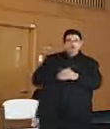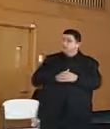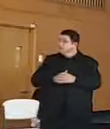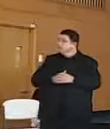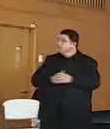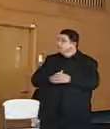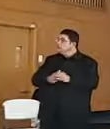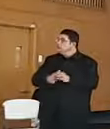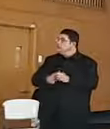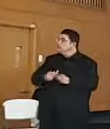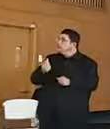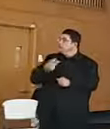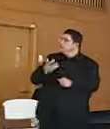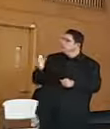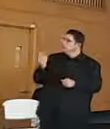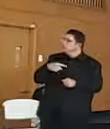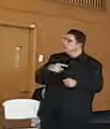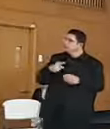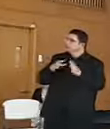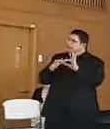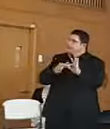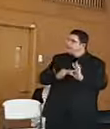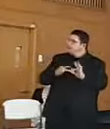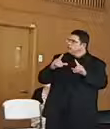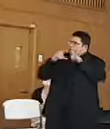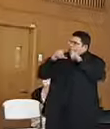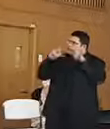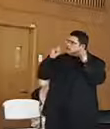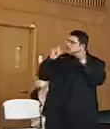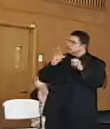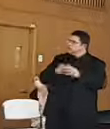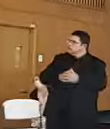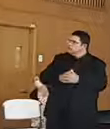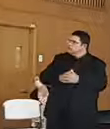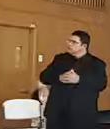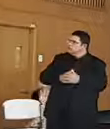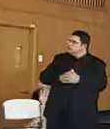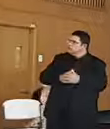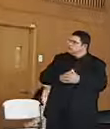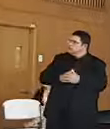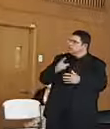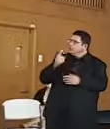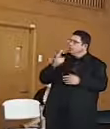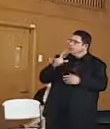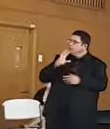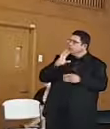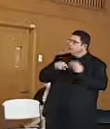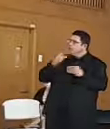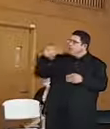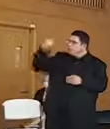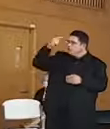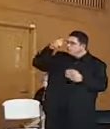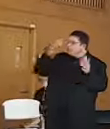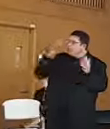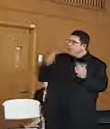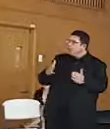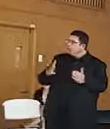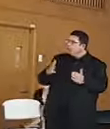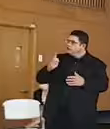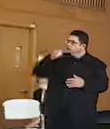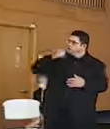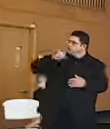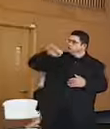Hey, so just a couple of questions related to some masks. One is about the governor and his elections to close the mask